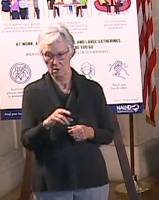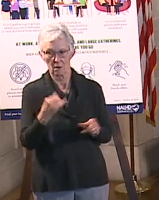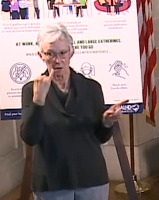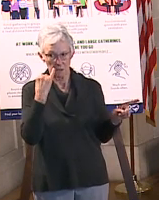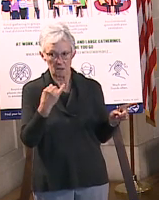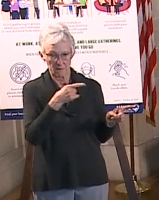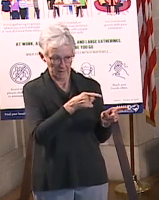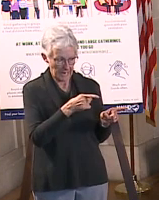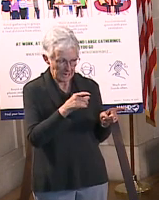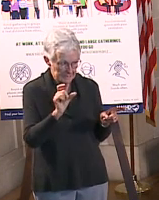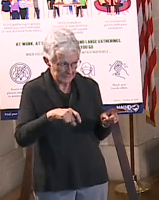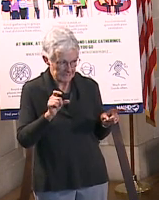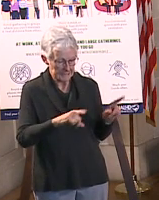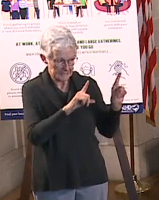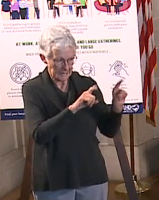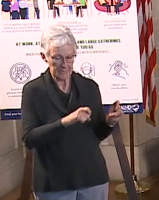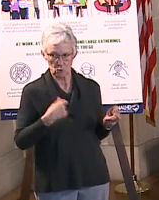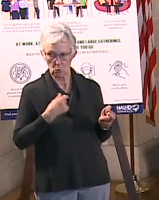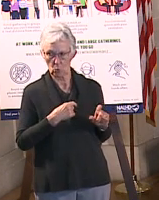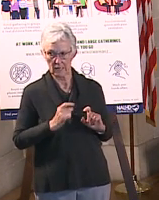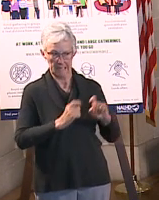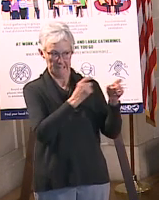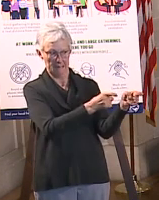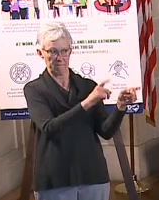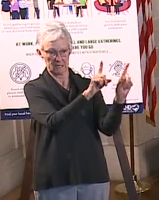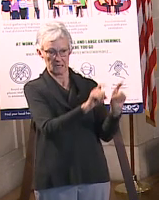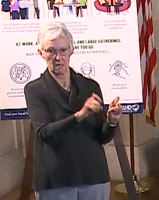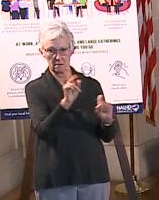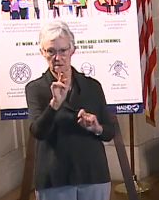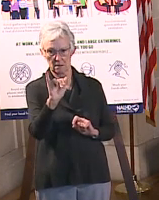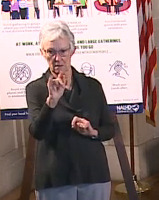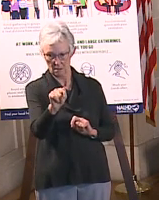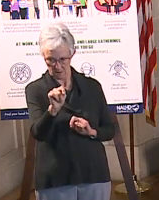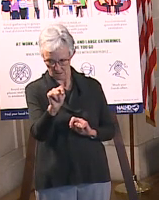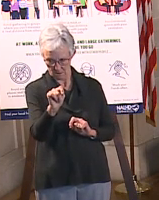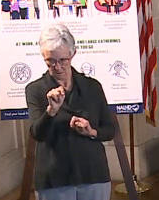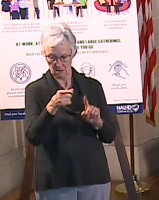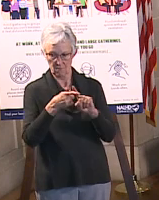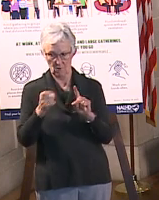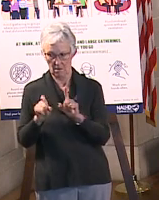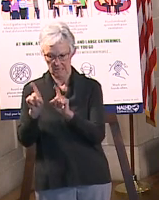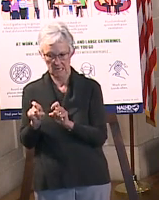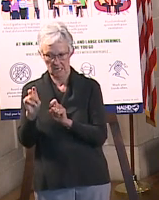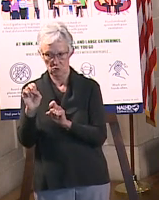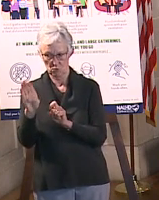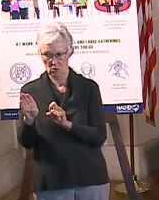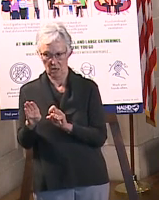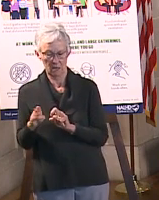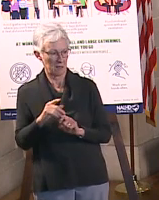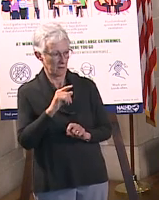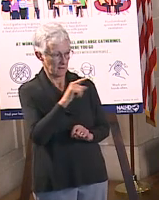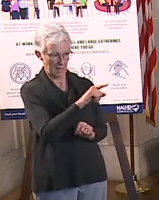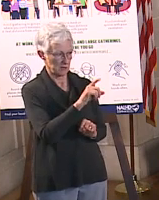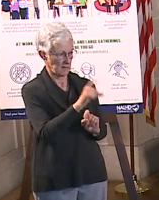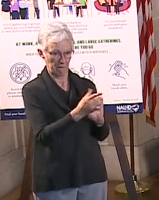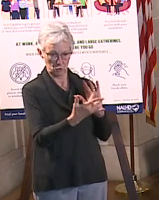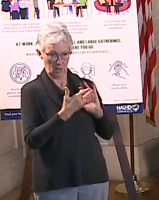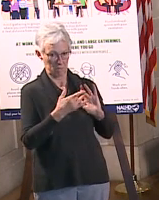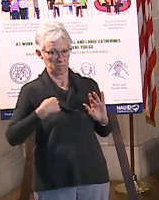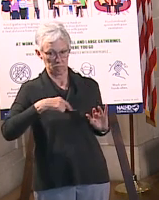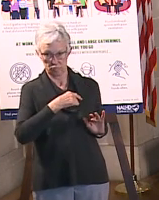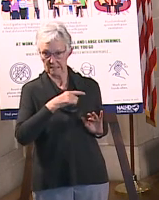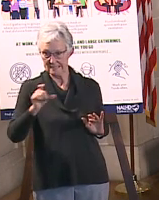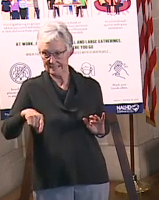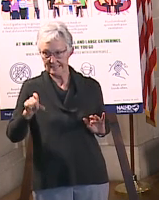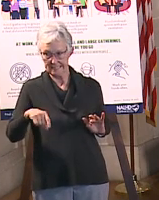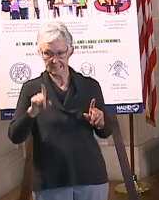have testing needs, we get them the test kits that they need through Test Nebraska. So all they have to do is reach out to us and let us know that they need that. And if they